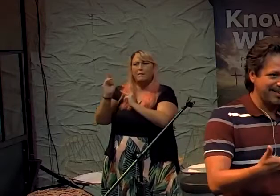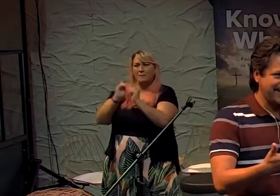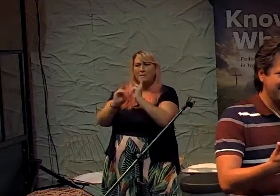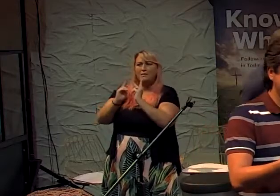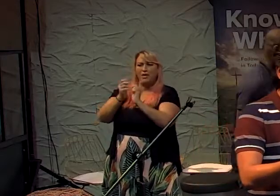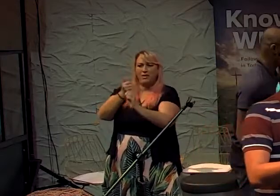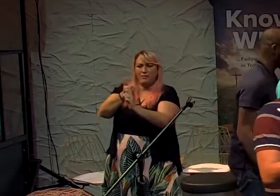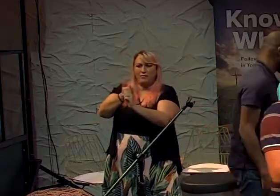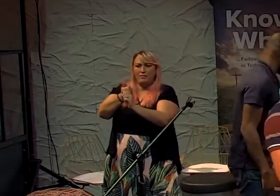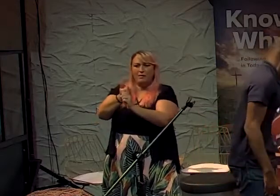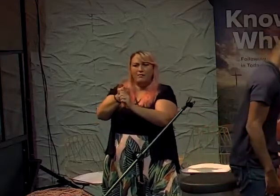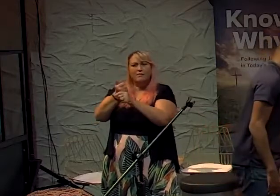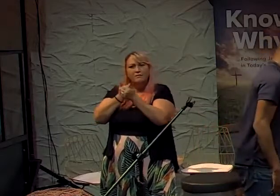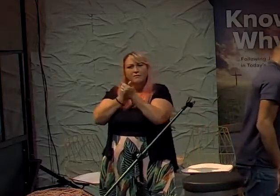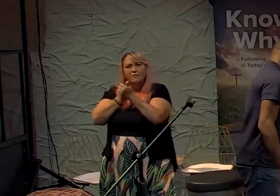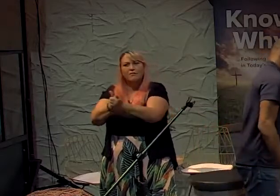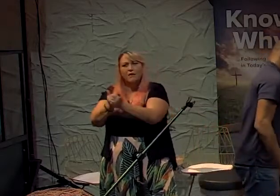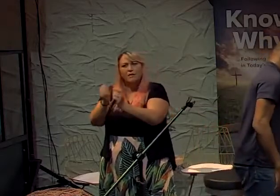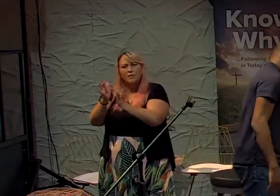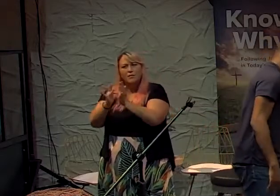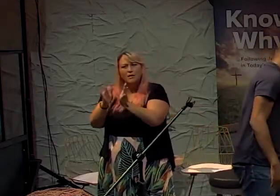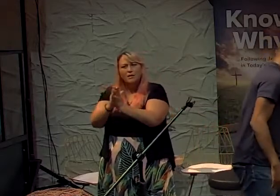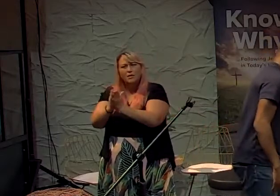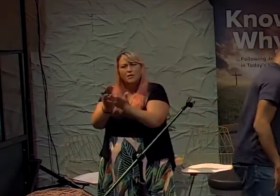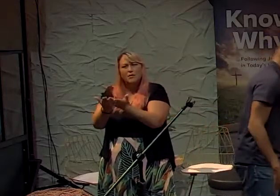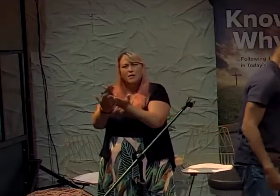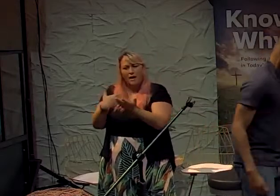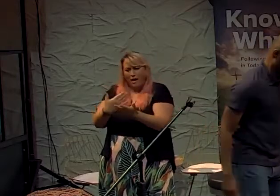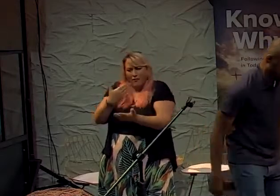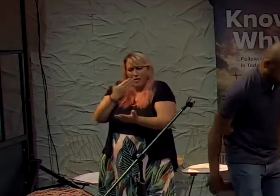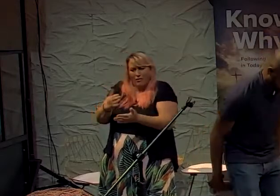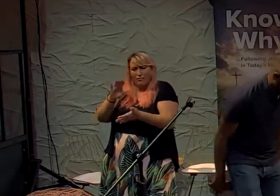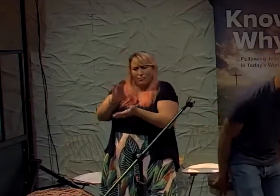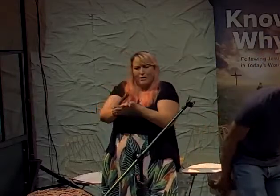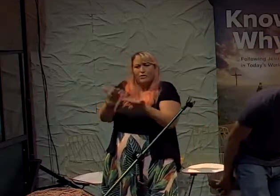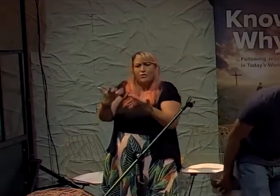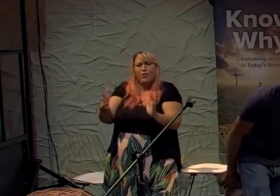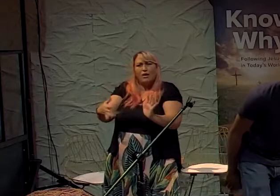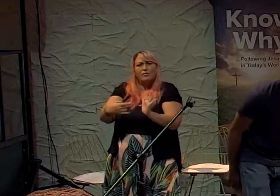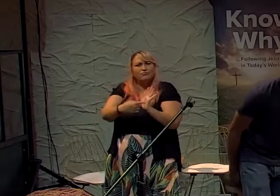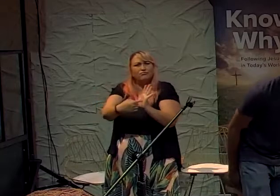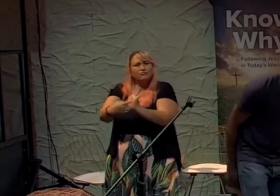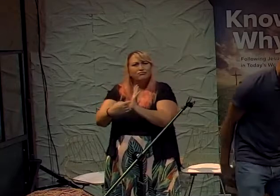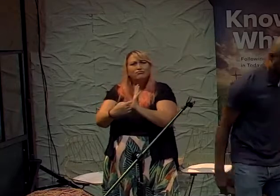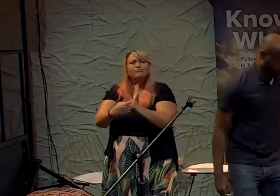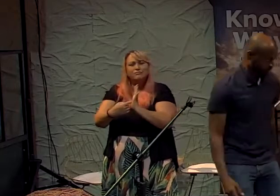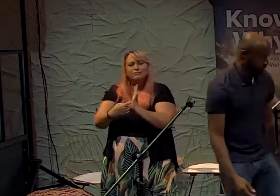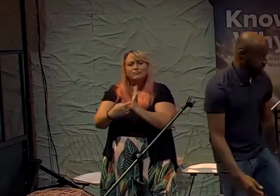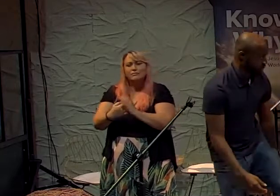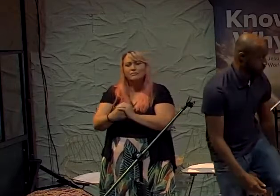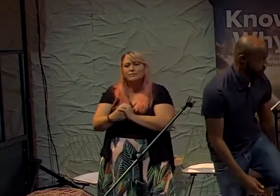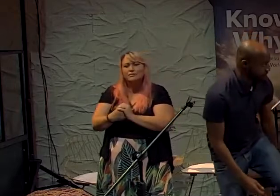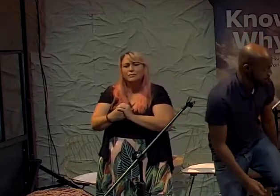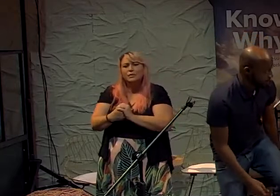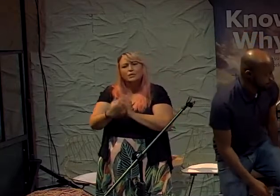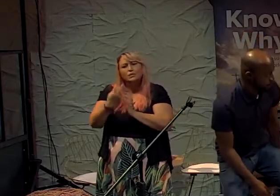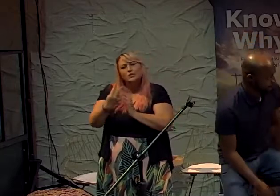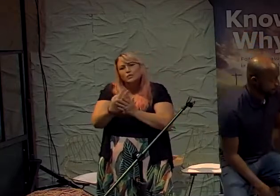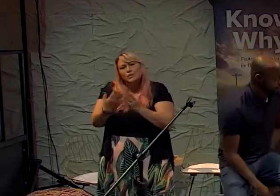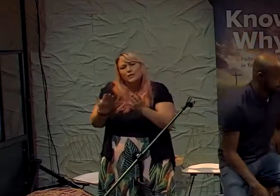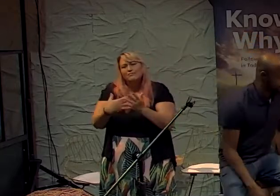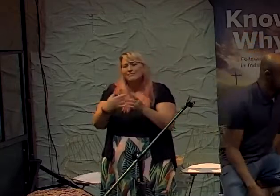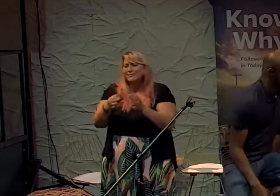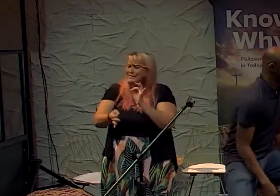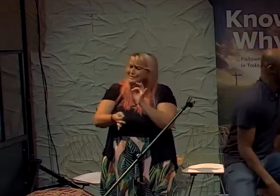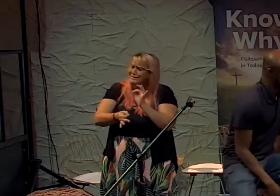Bible and who have a good marriage to show for it. And that's just two things. And it's